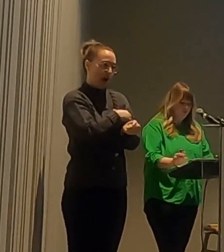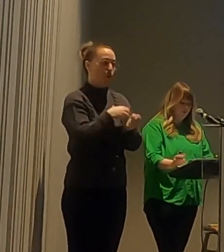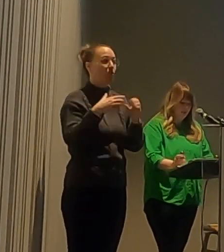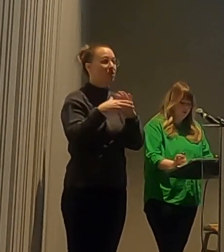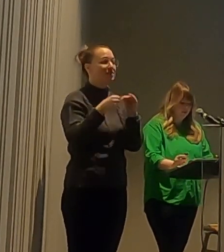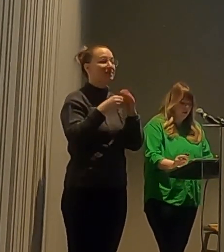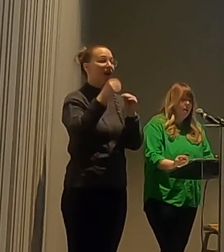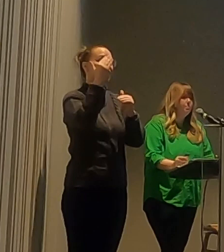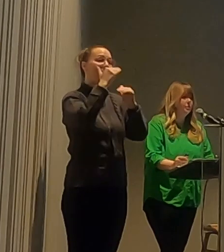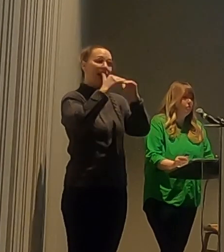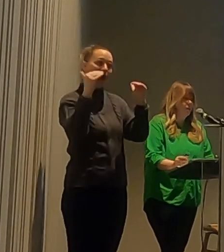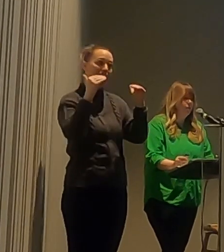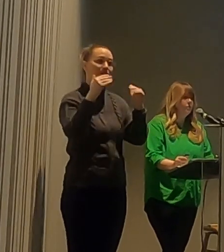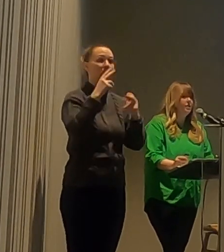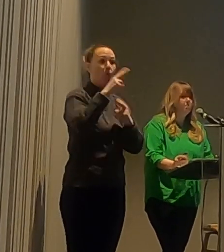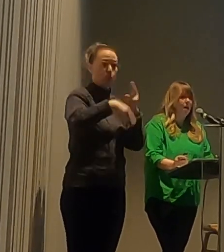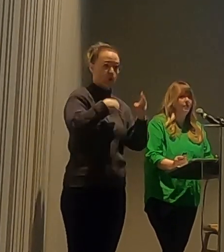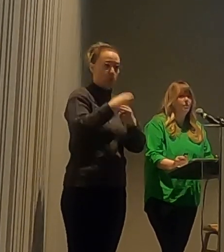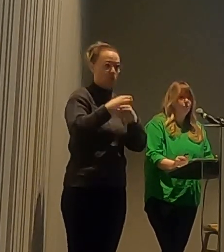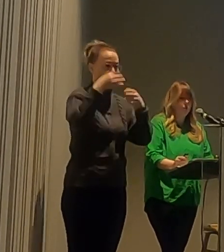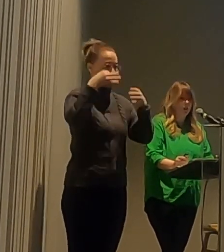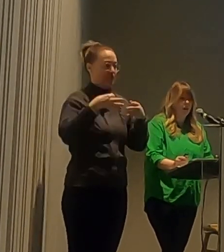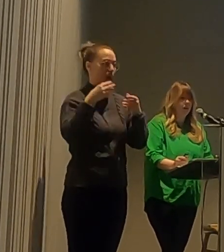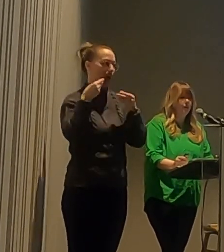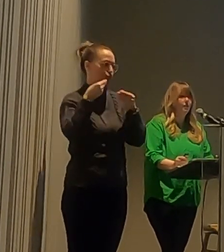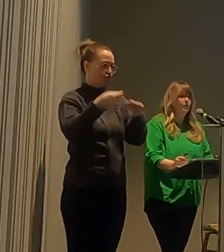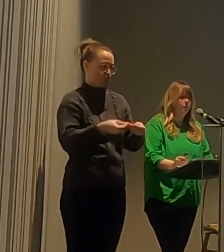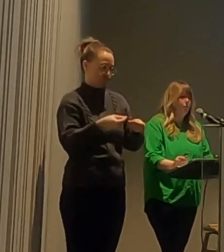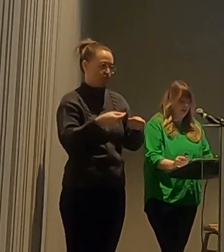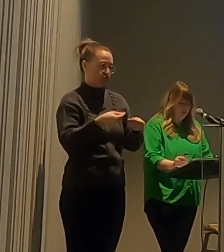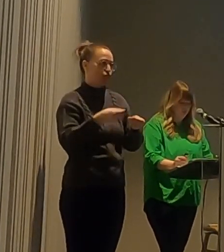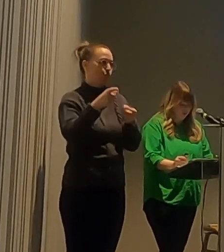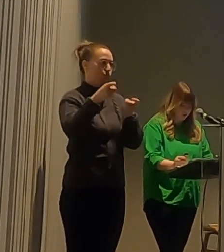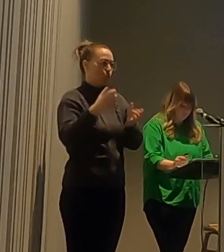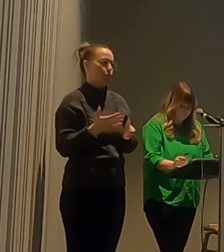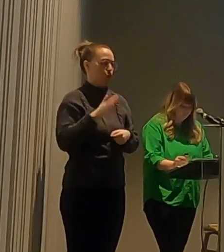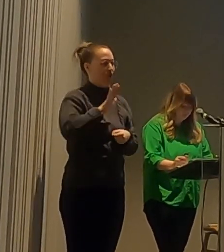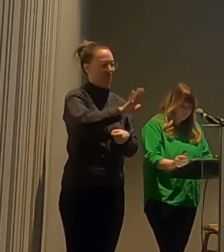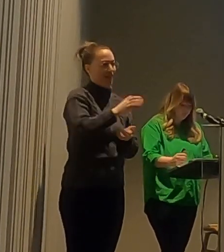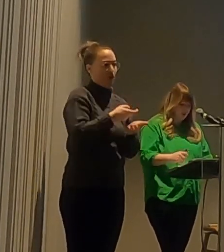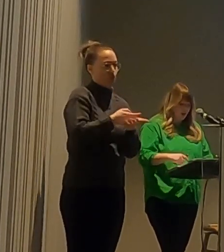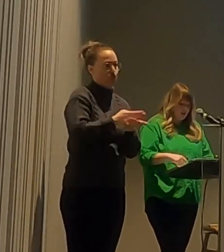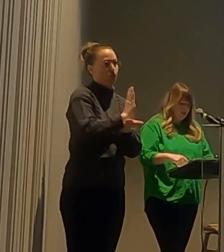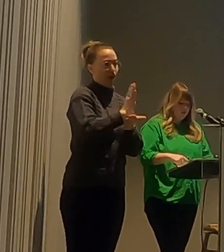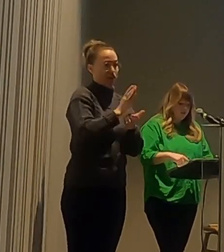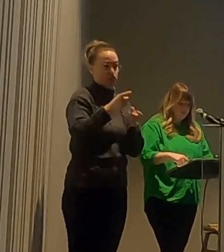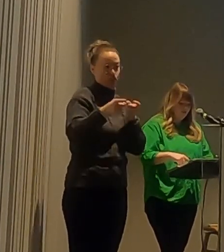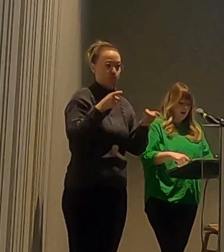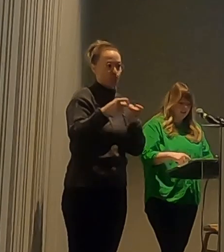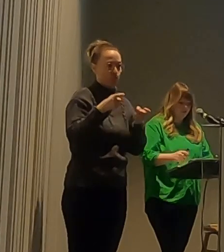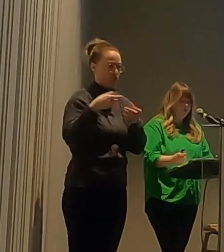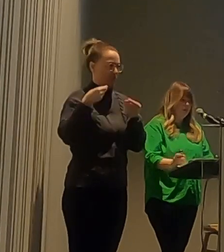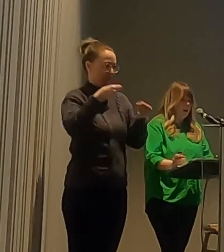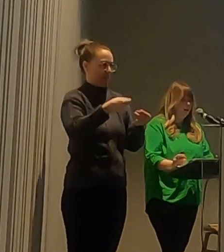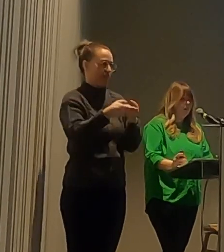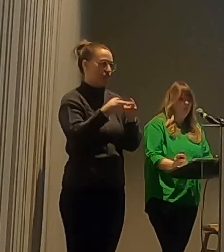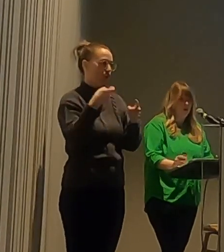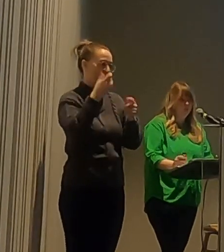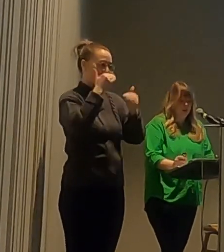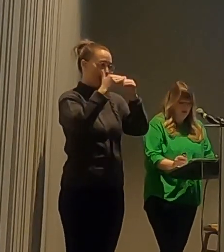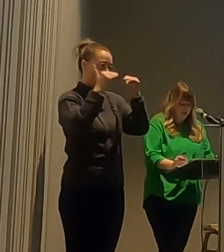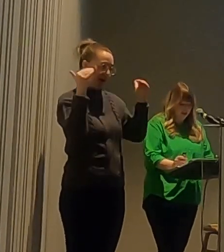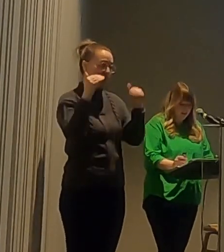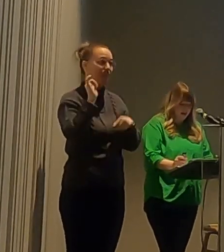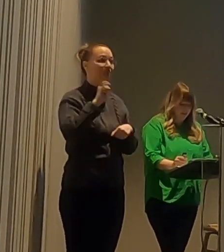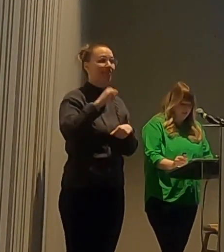or the universe, bestows upon the ruler their right to rule. So this philosophy was not